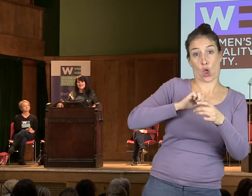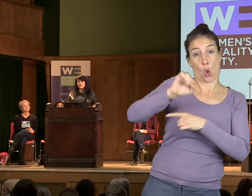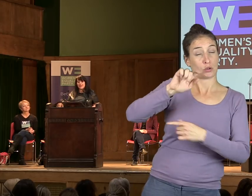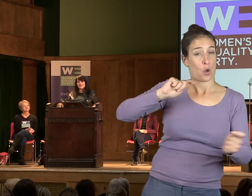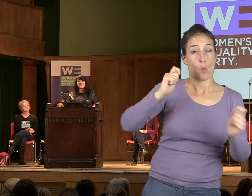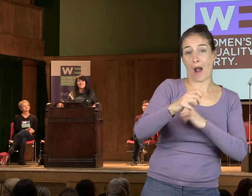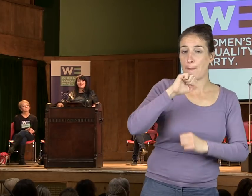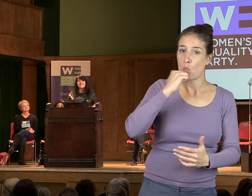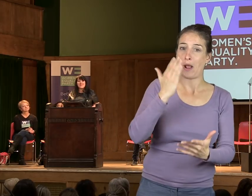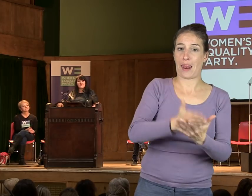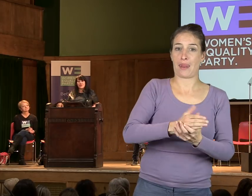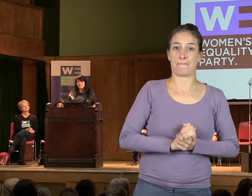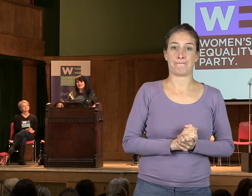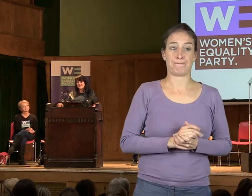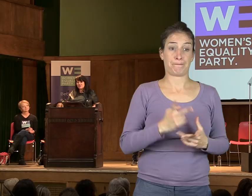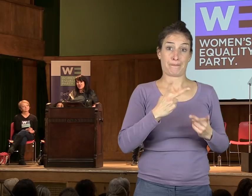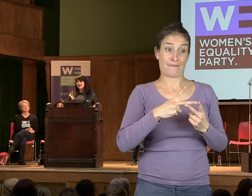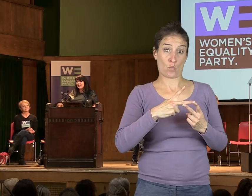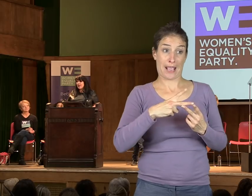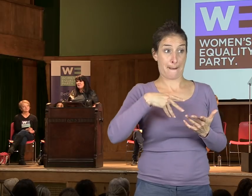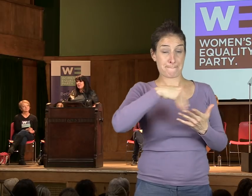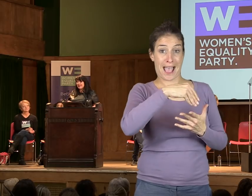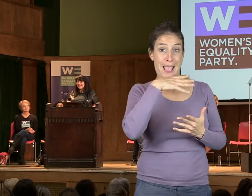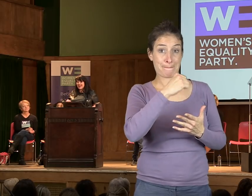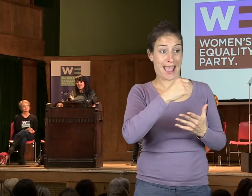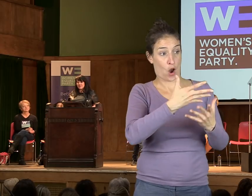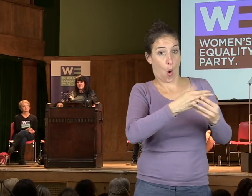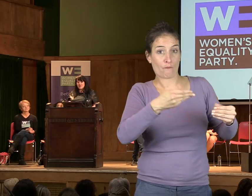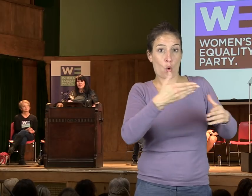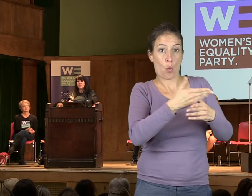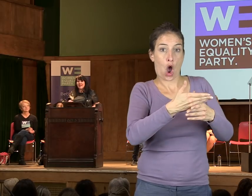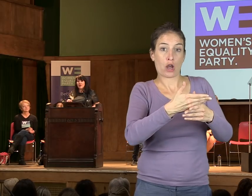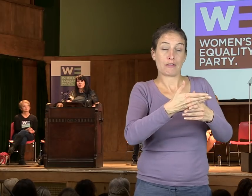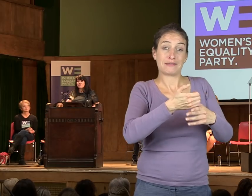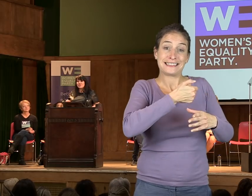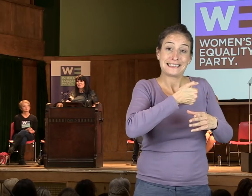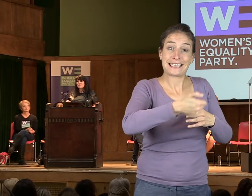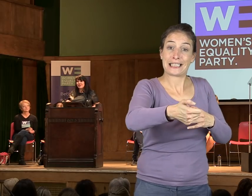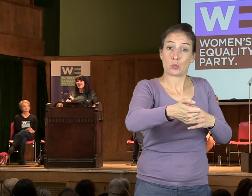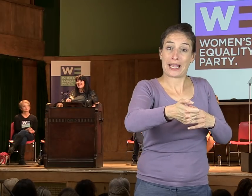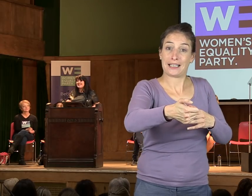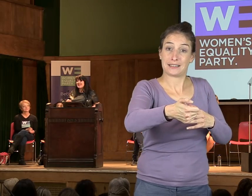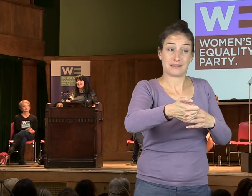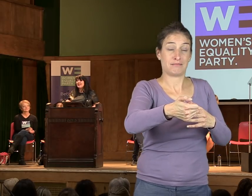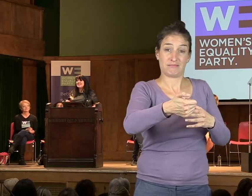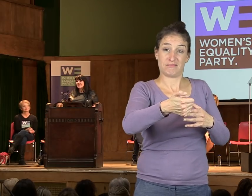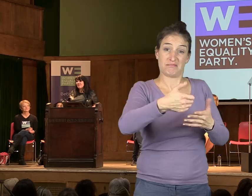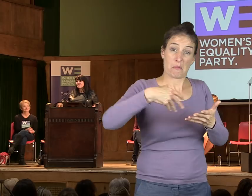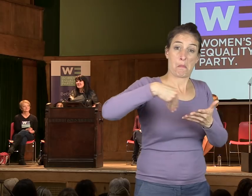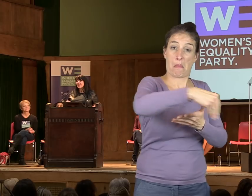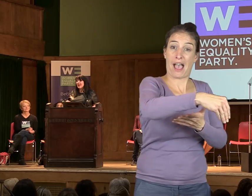for 6 weeks gives a definite message. Their role in caring for their own children is